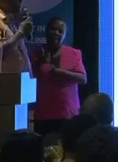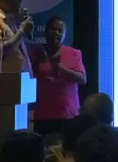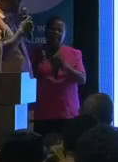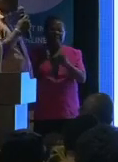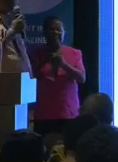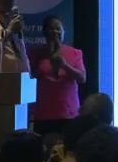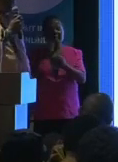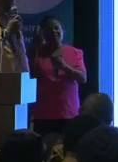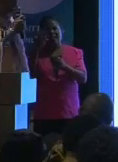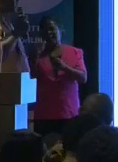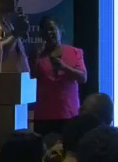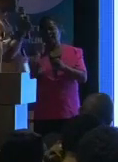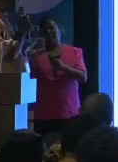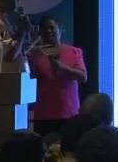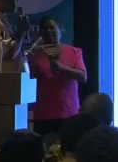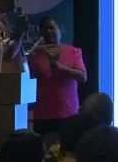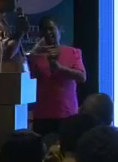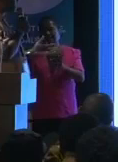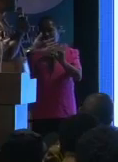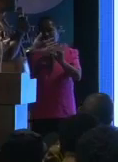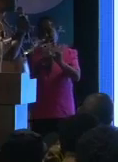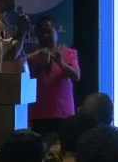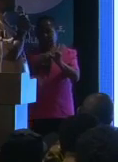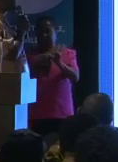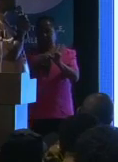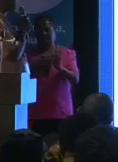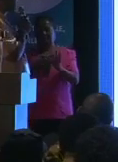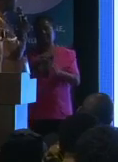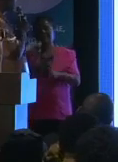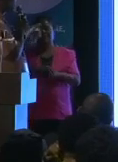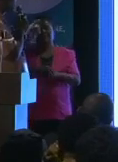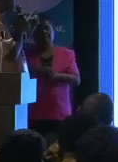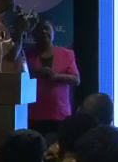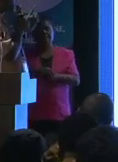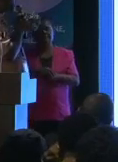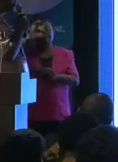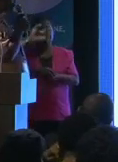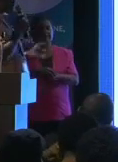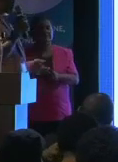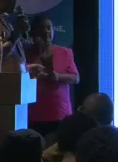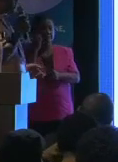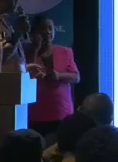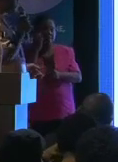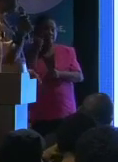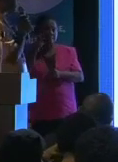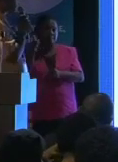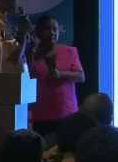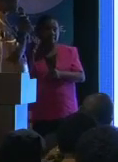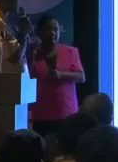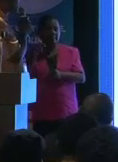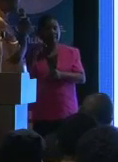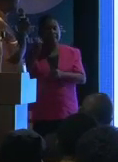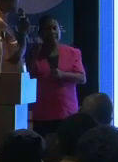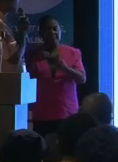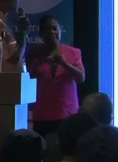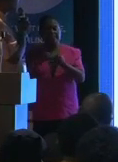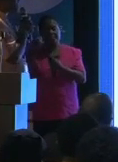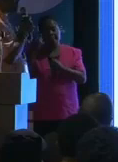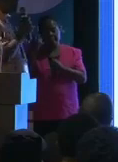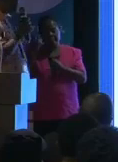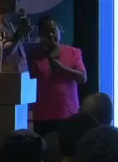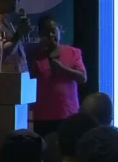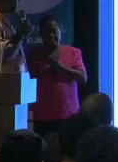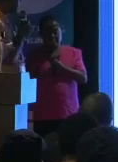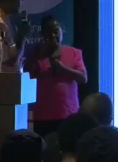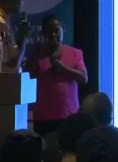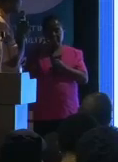or 6 years time. So there will be it's not necessary. So when you go to the next page of the S3 form, you have